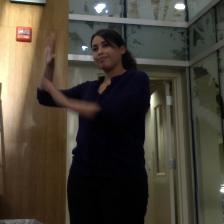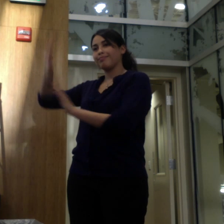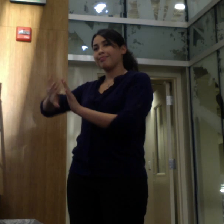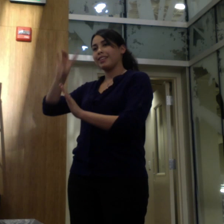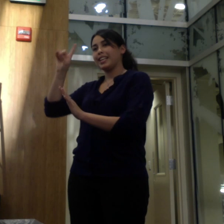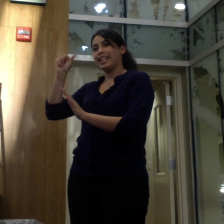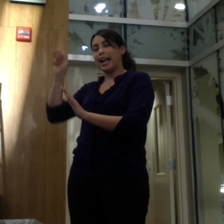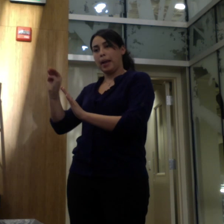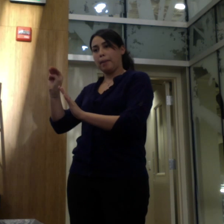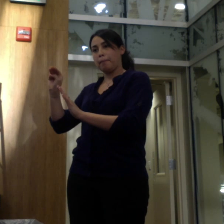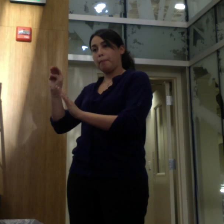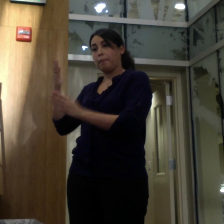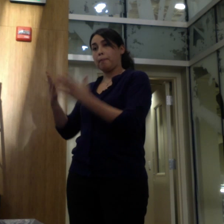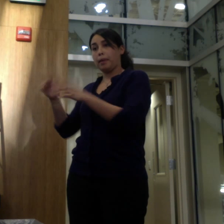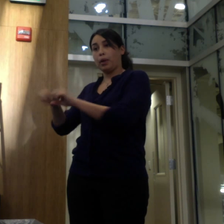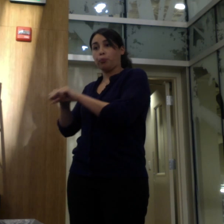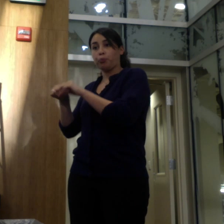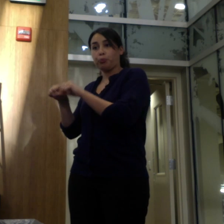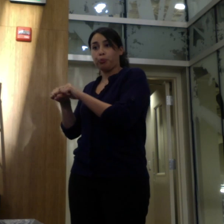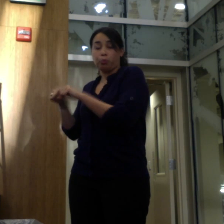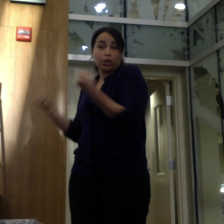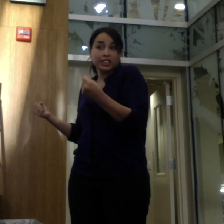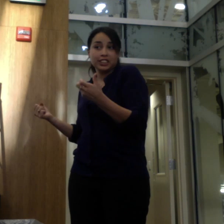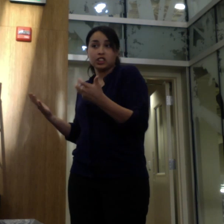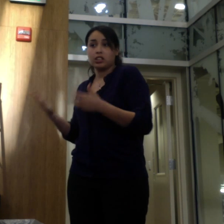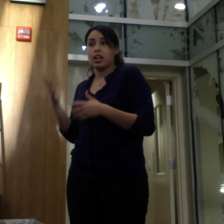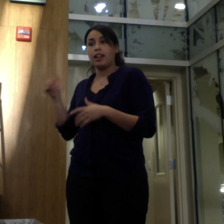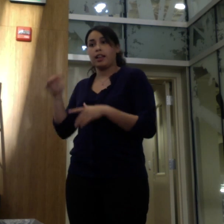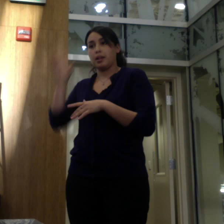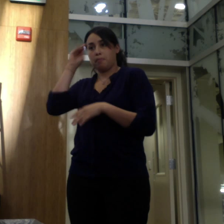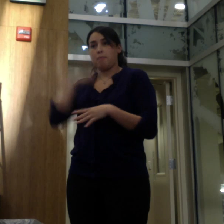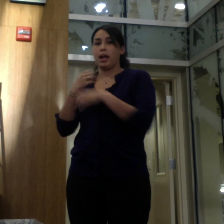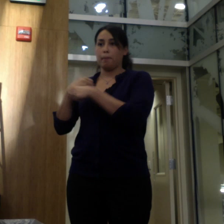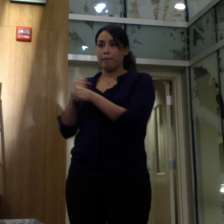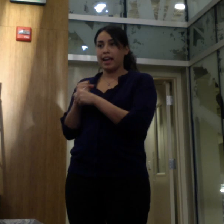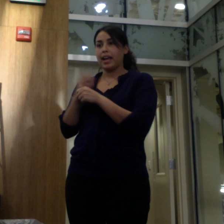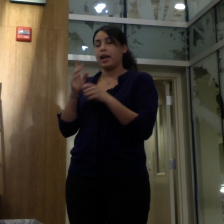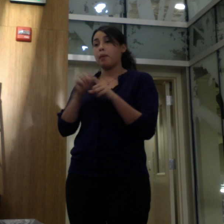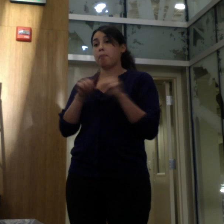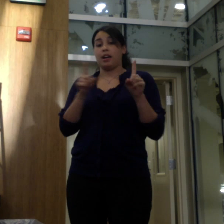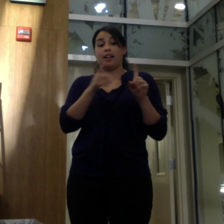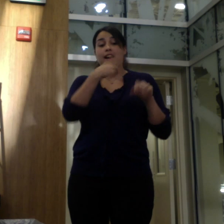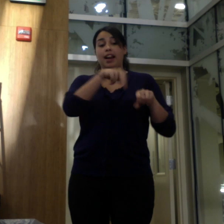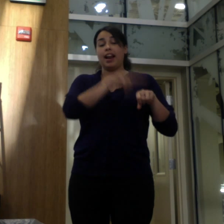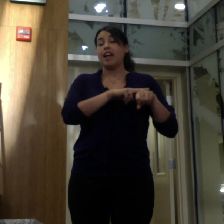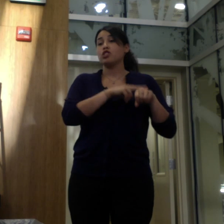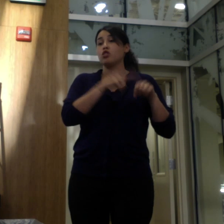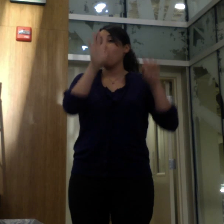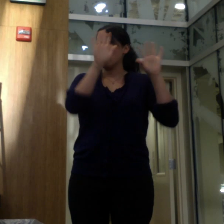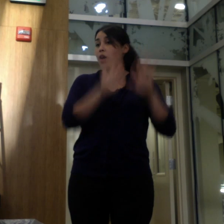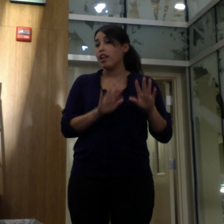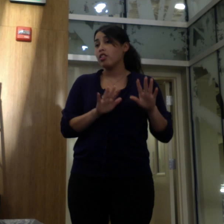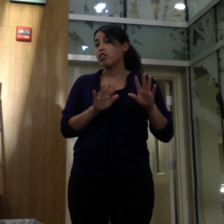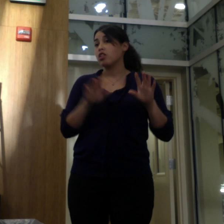and also man-made. You know, it's the natural weather situation that could potentially be